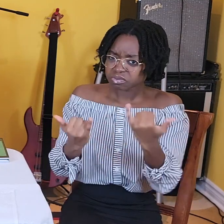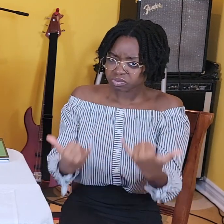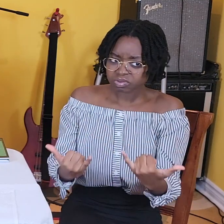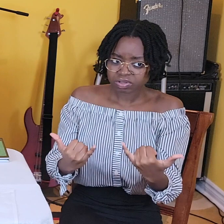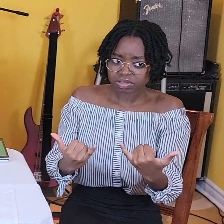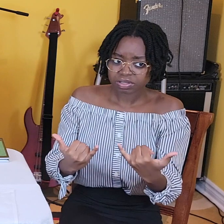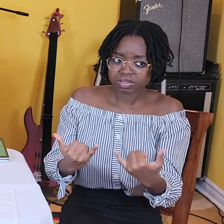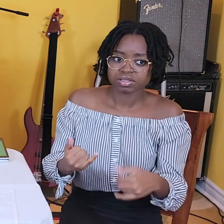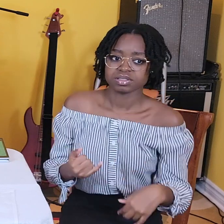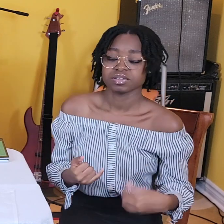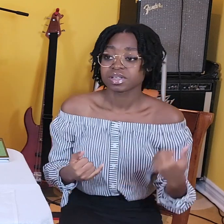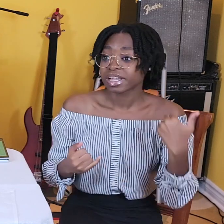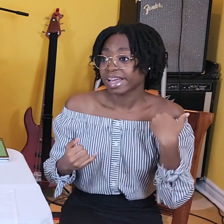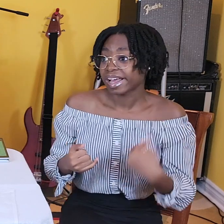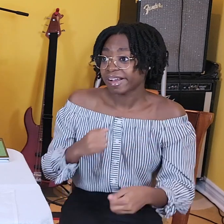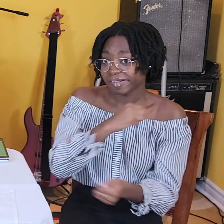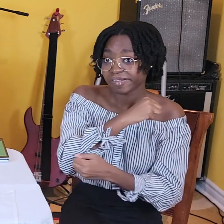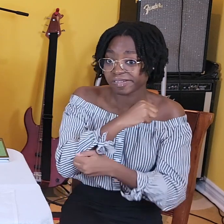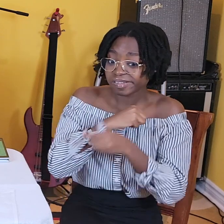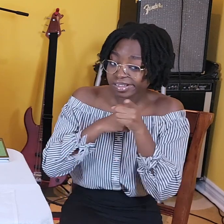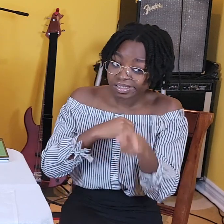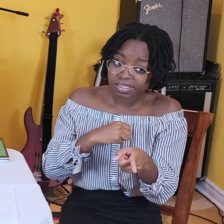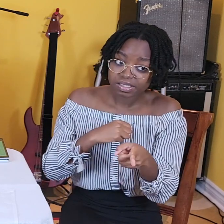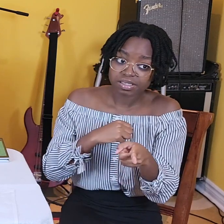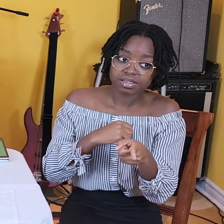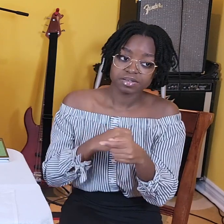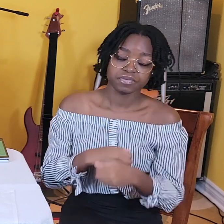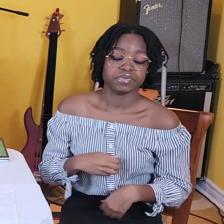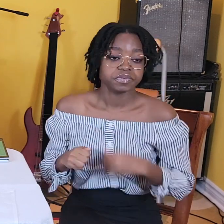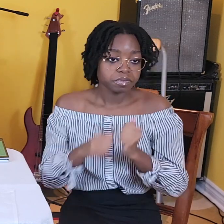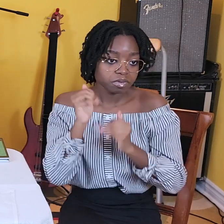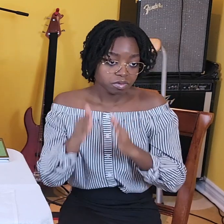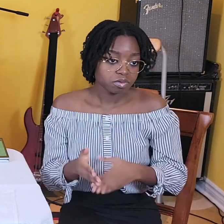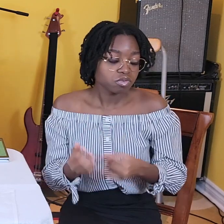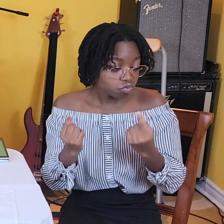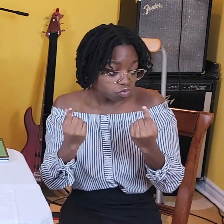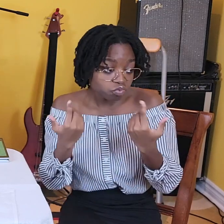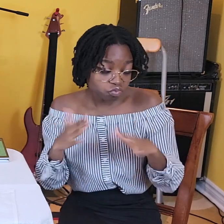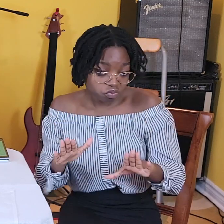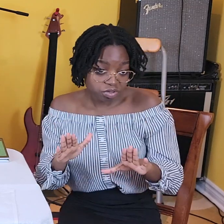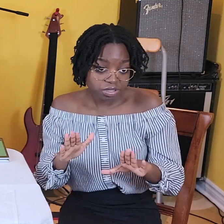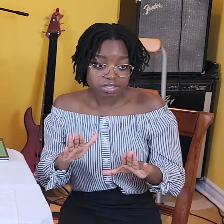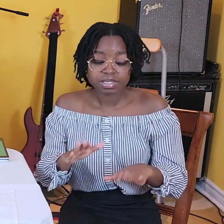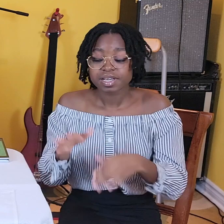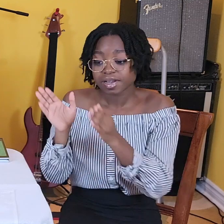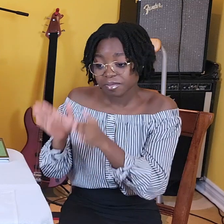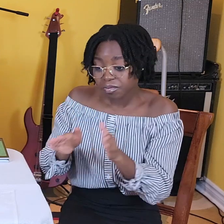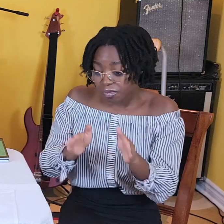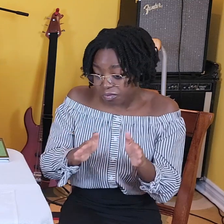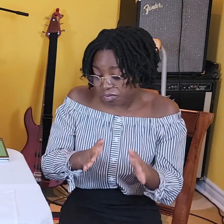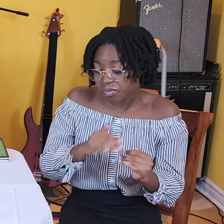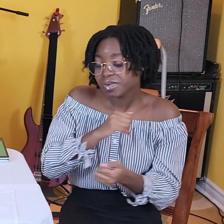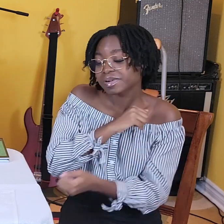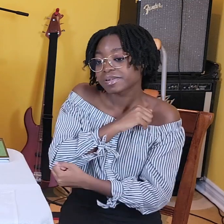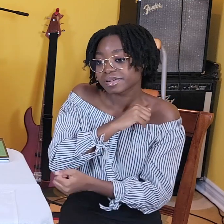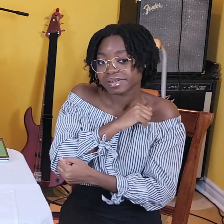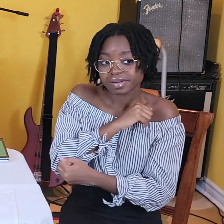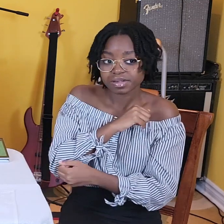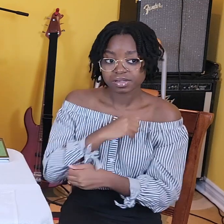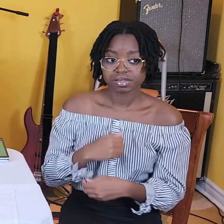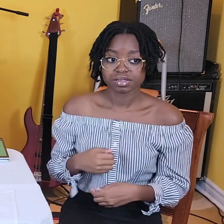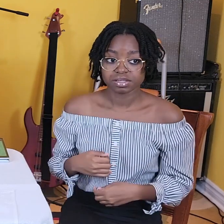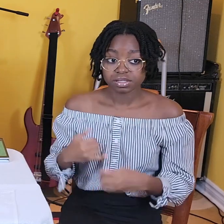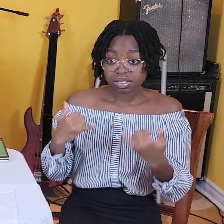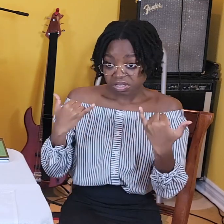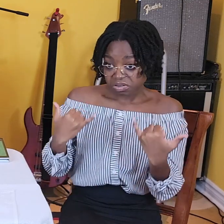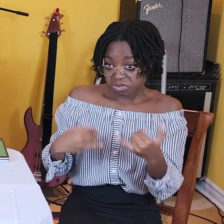house with my disciples.' So the disciples did as Jesus had directed them, and they prepared the Passover. When the evening